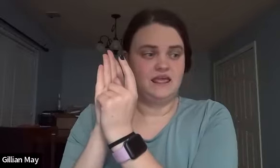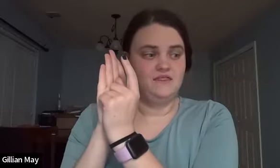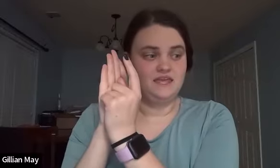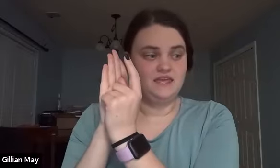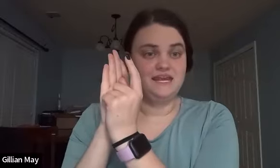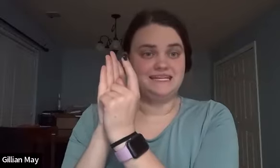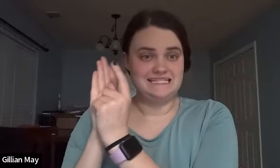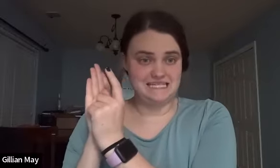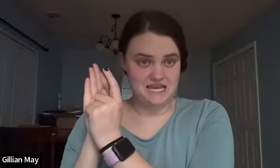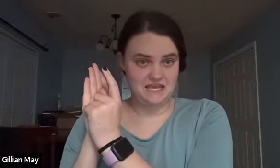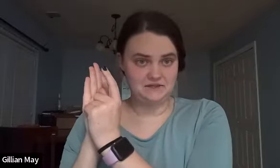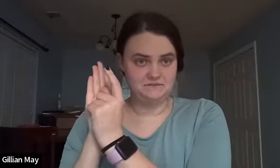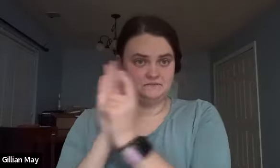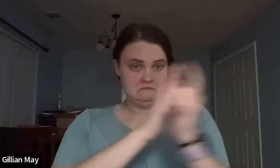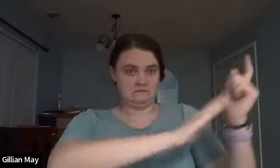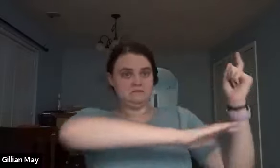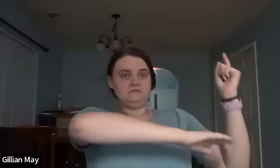And then day.